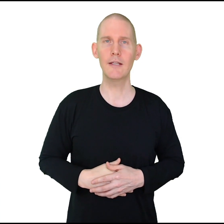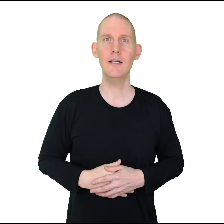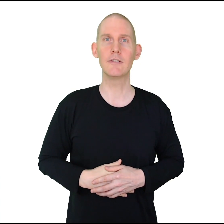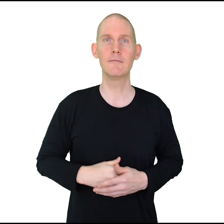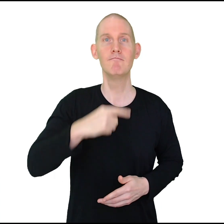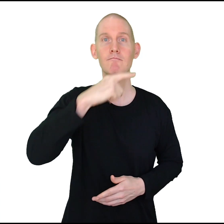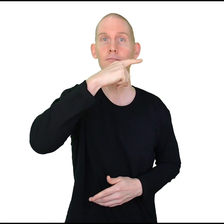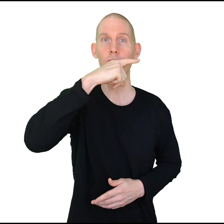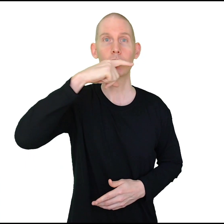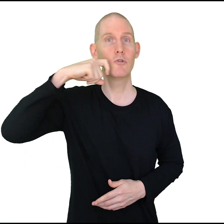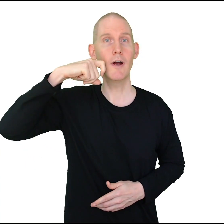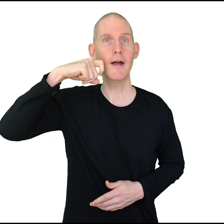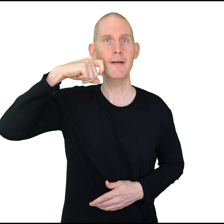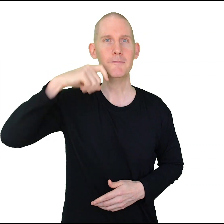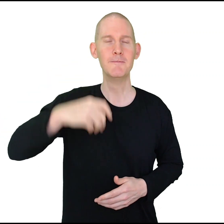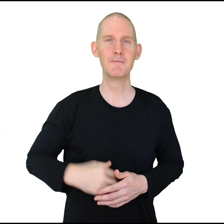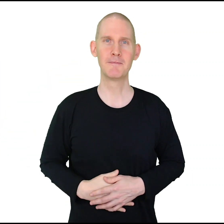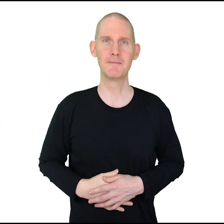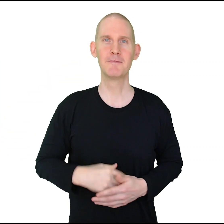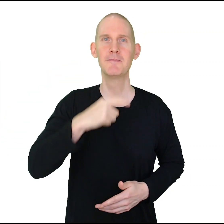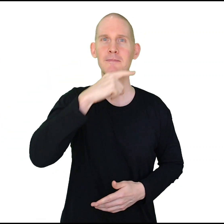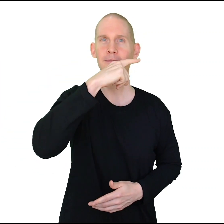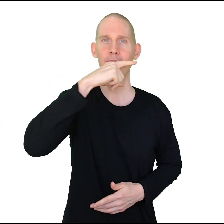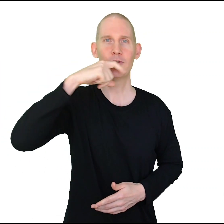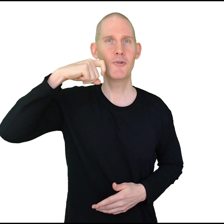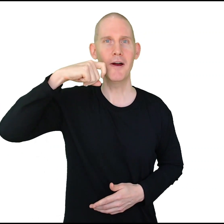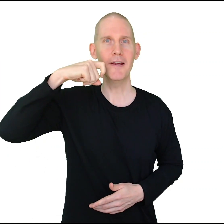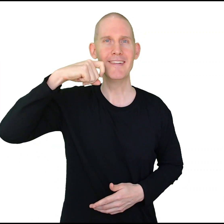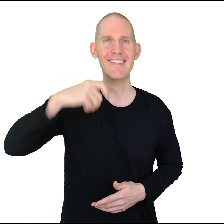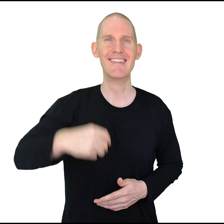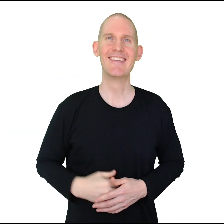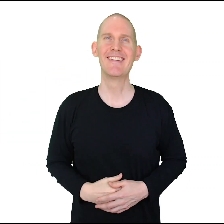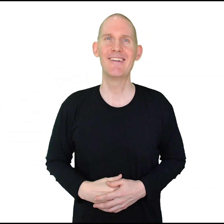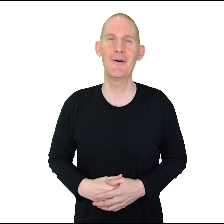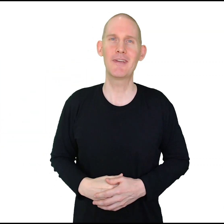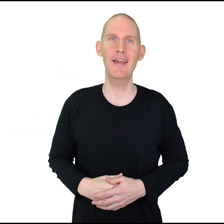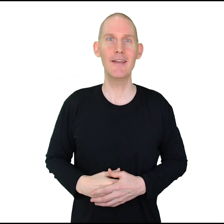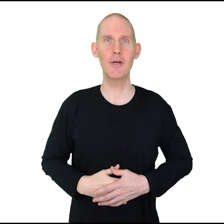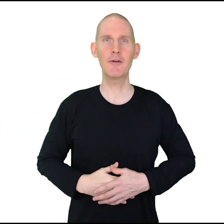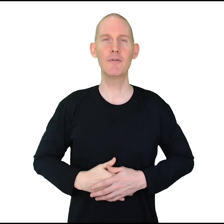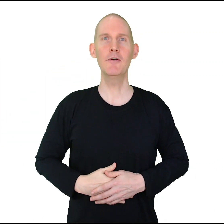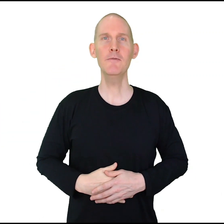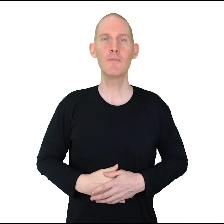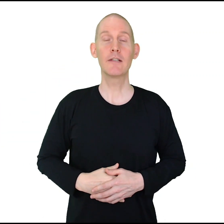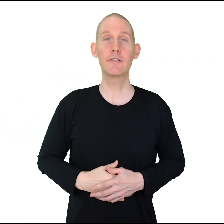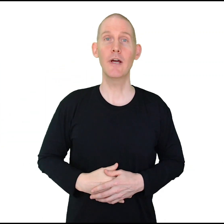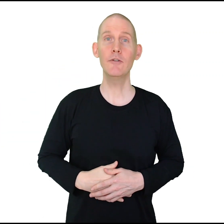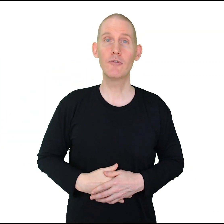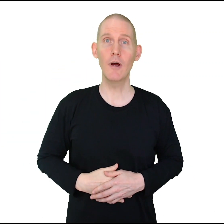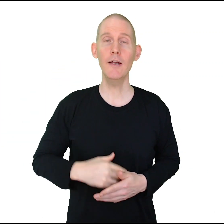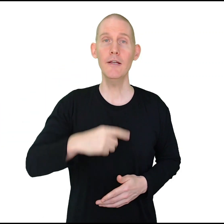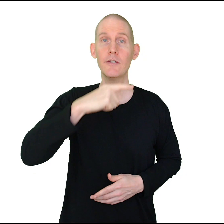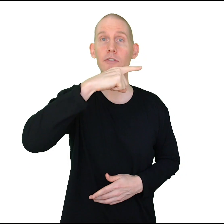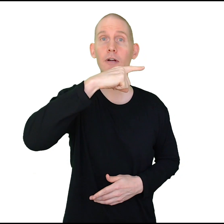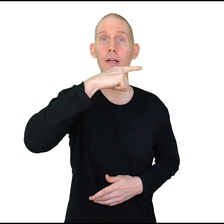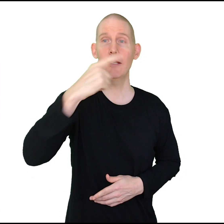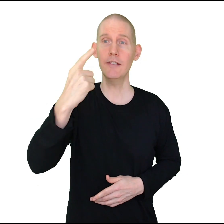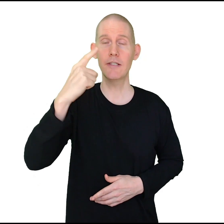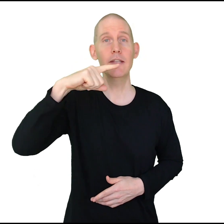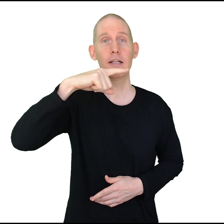this. Dry. Dry. Okay, quick review. To sign dry, start like this, index